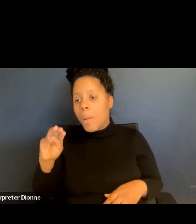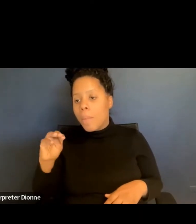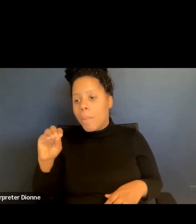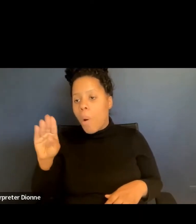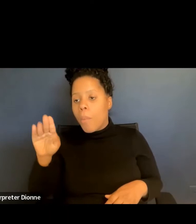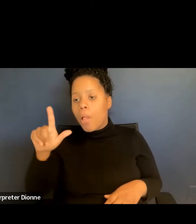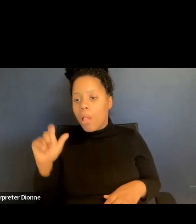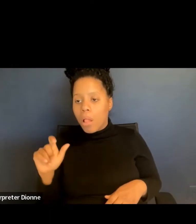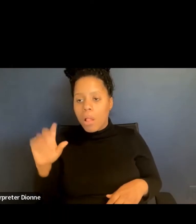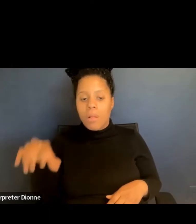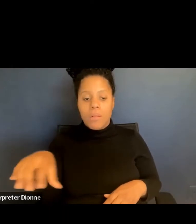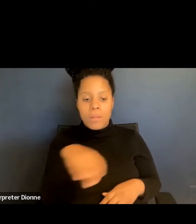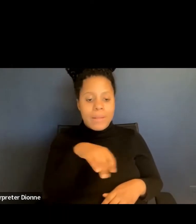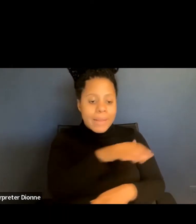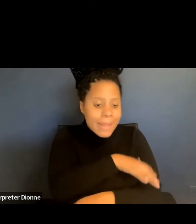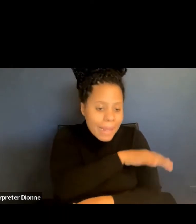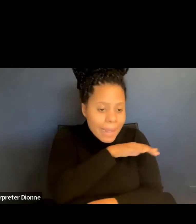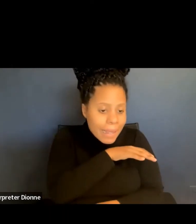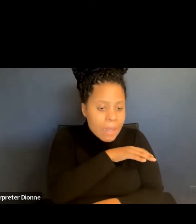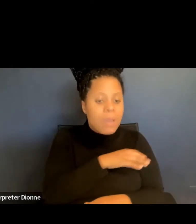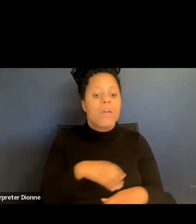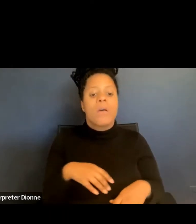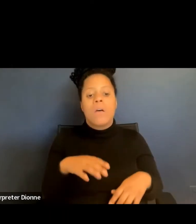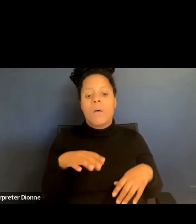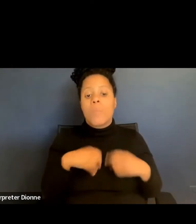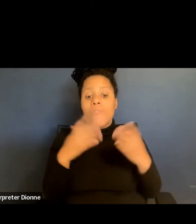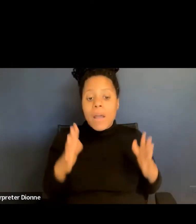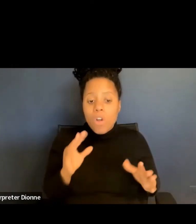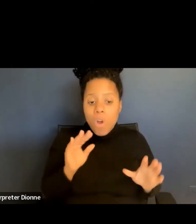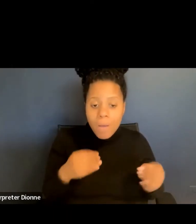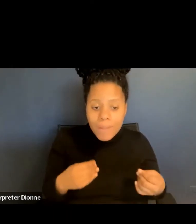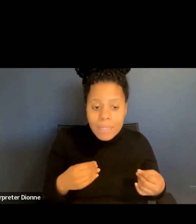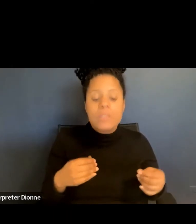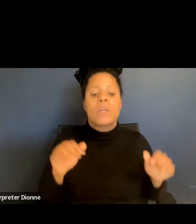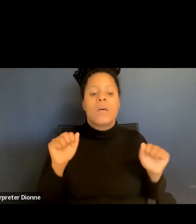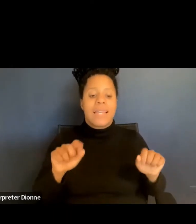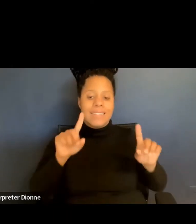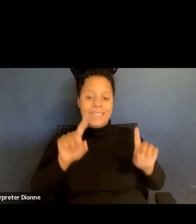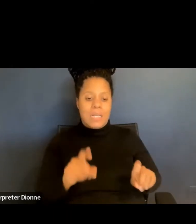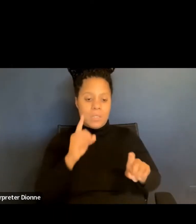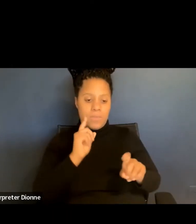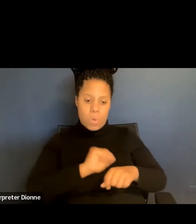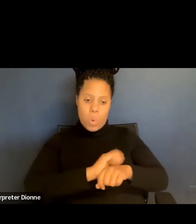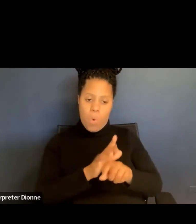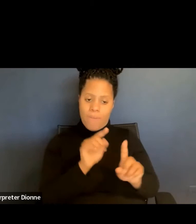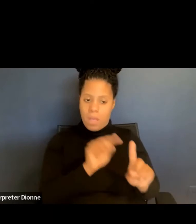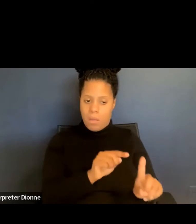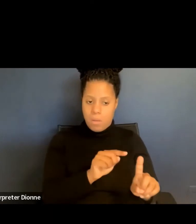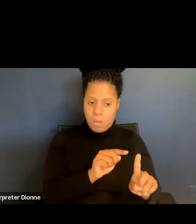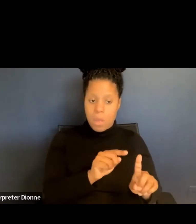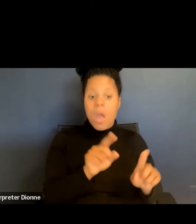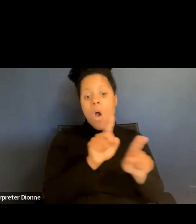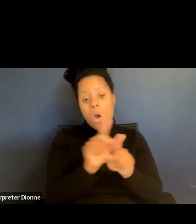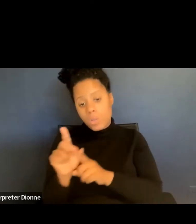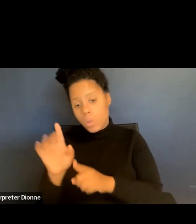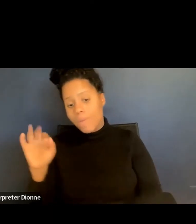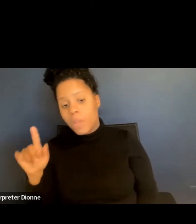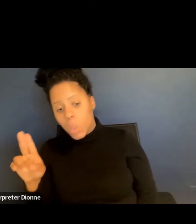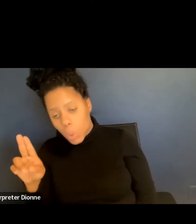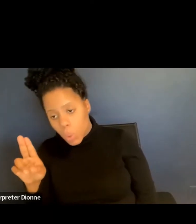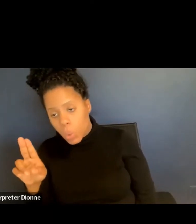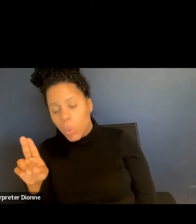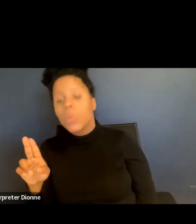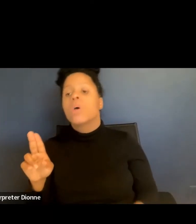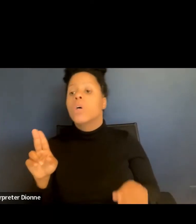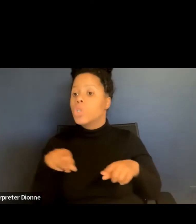for COVID alone and also the flu. So it provides the provider, with an additional tool, particularly during flu season,